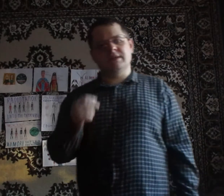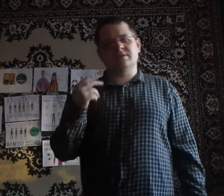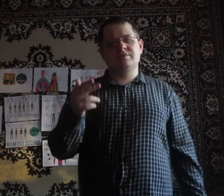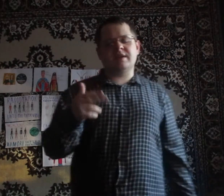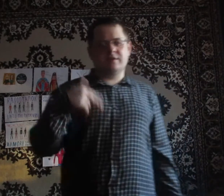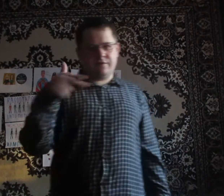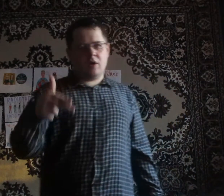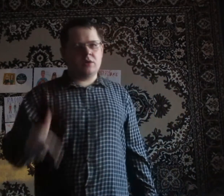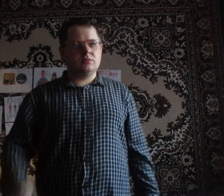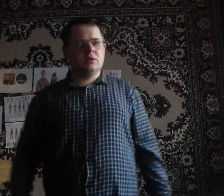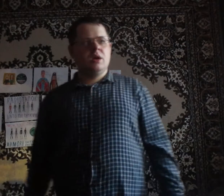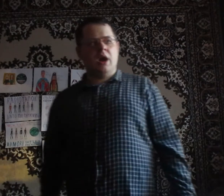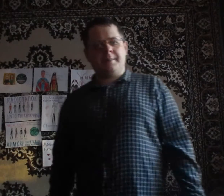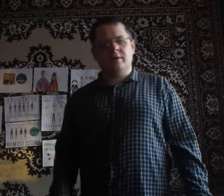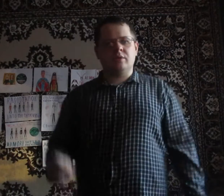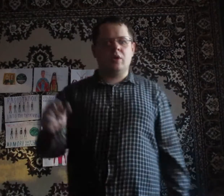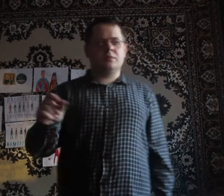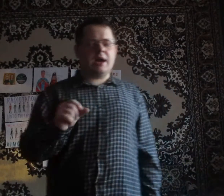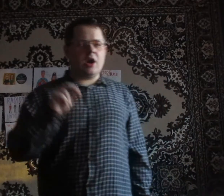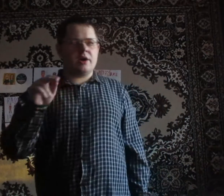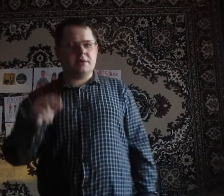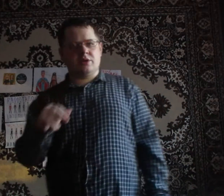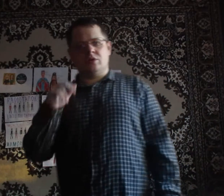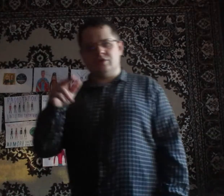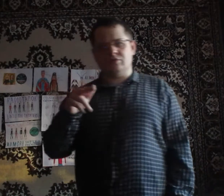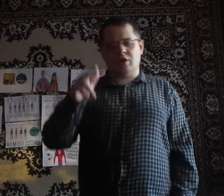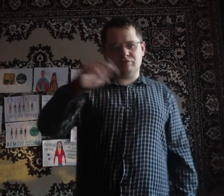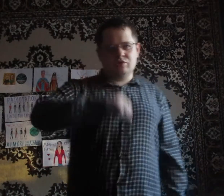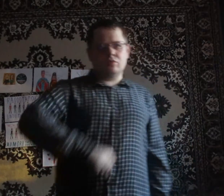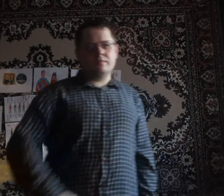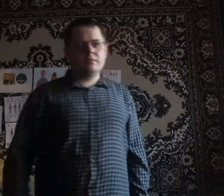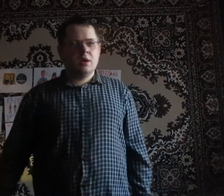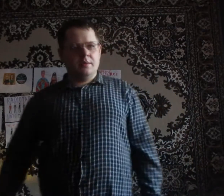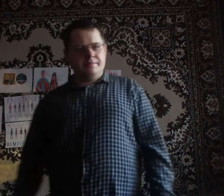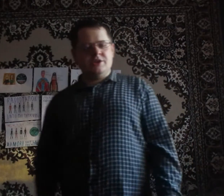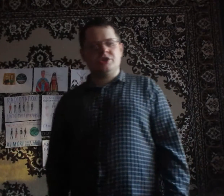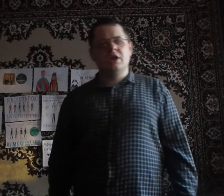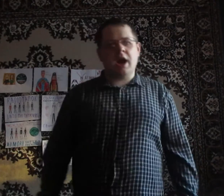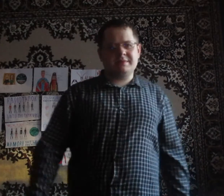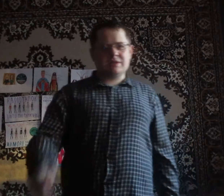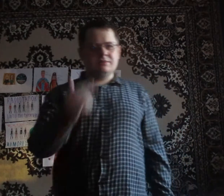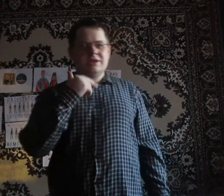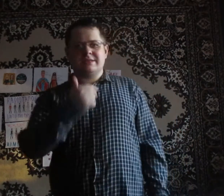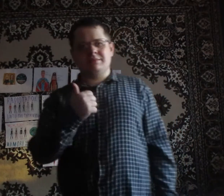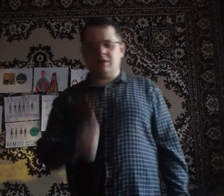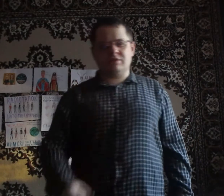you tweaking for? I'm gonna hold my army rocket around you. Bitch, I saw niggas around